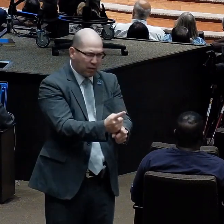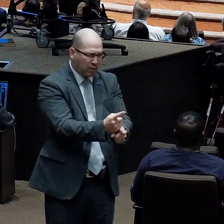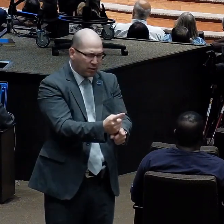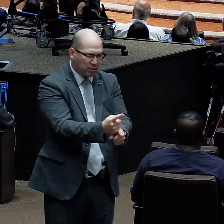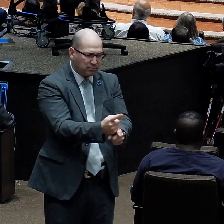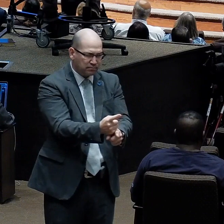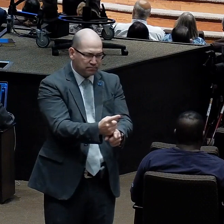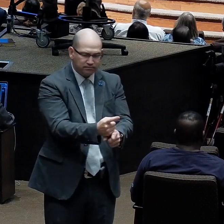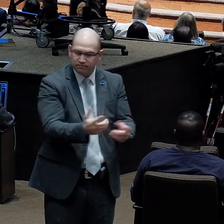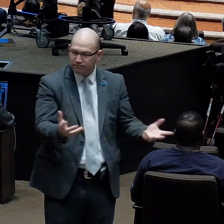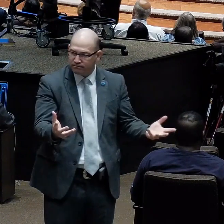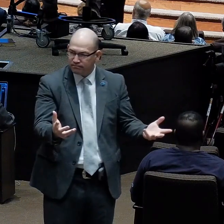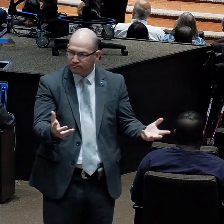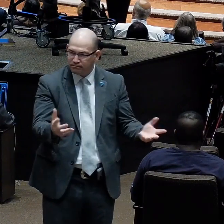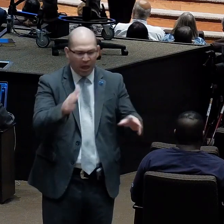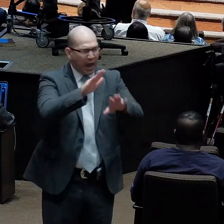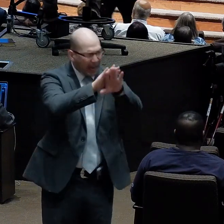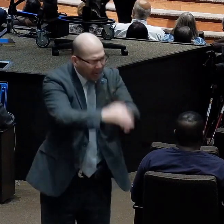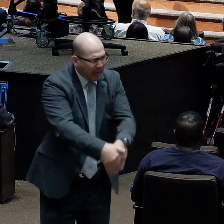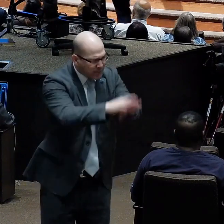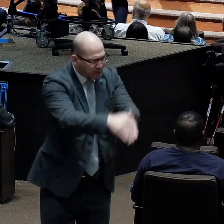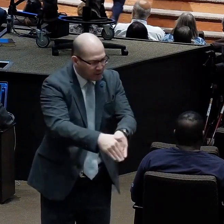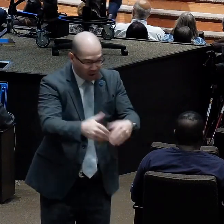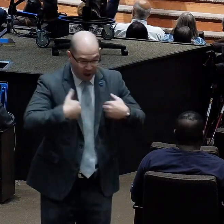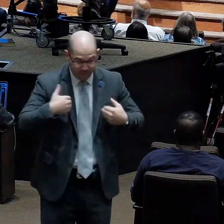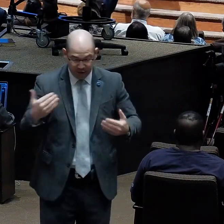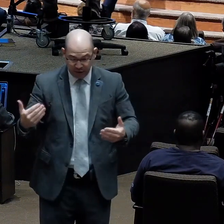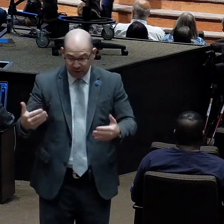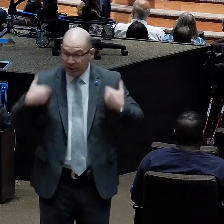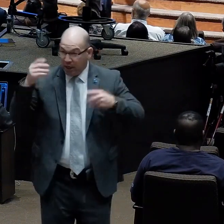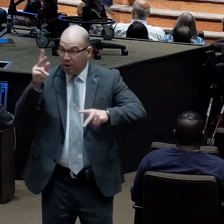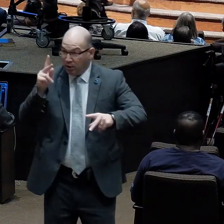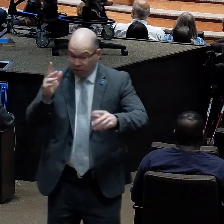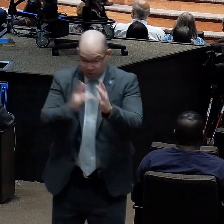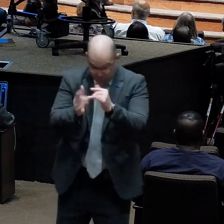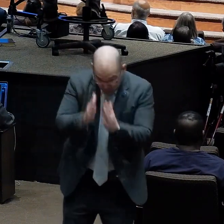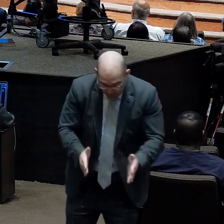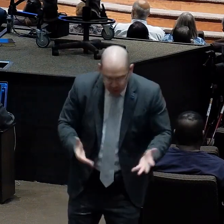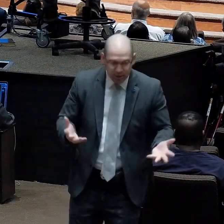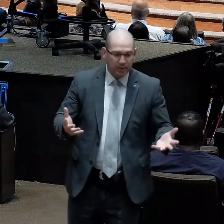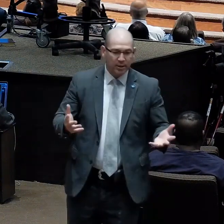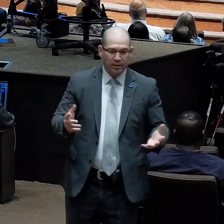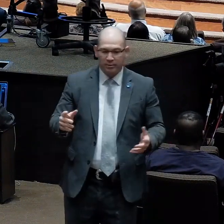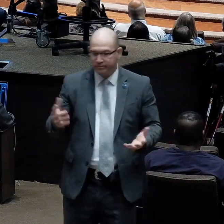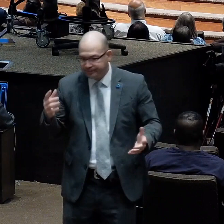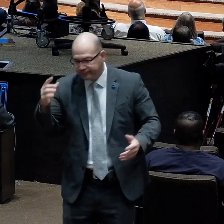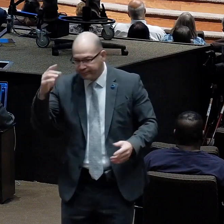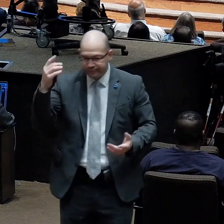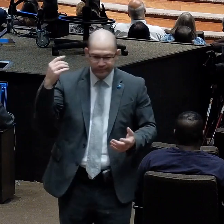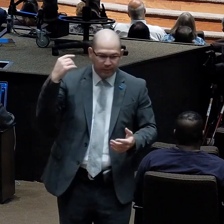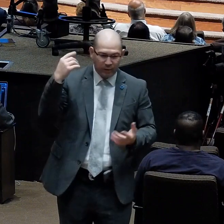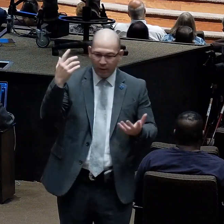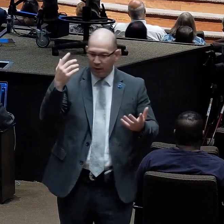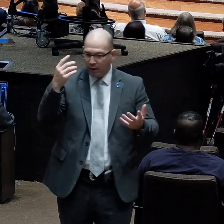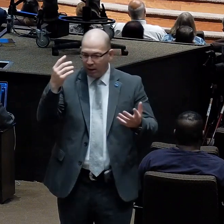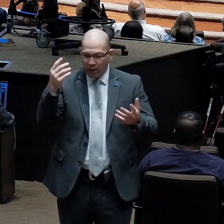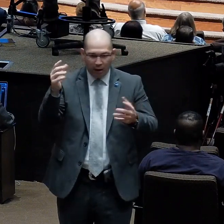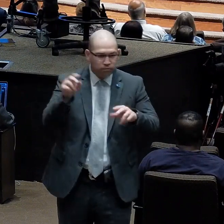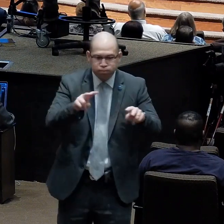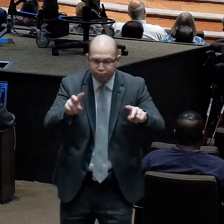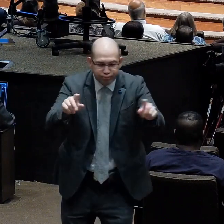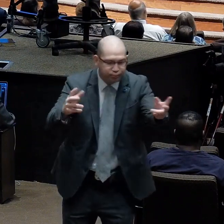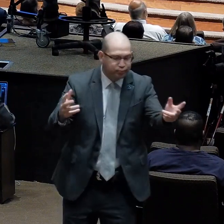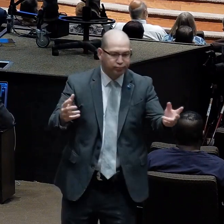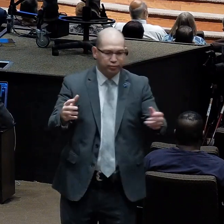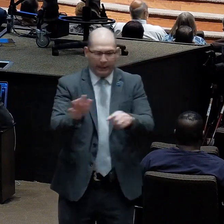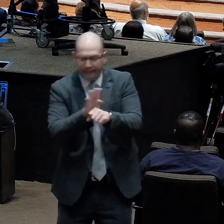And we have young Christians, and they running around, and they are on the social media, and I know their hearts are heavy, and they have seen some injustice, and I am not here